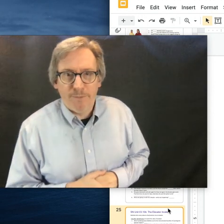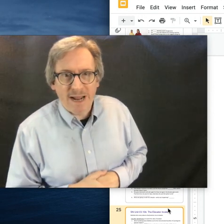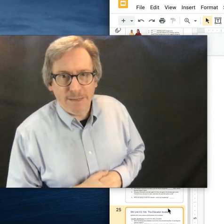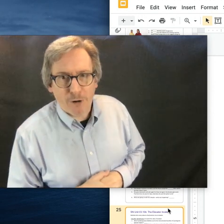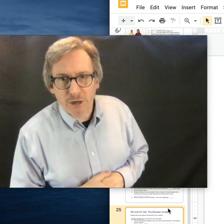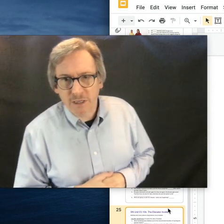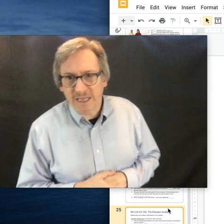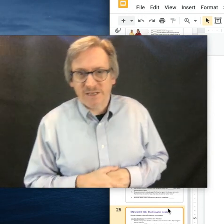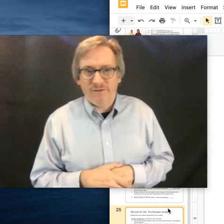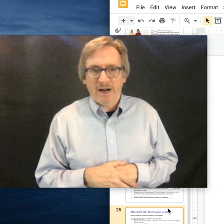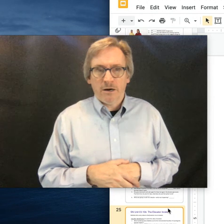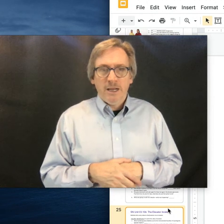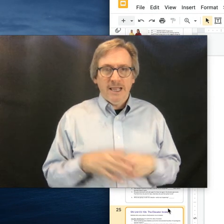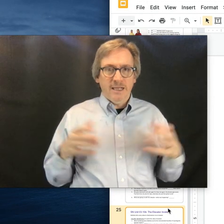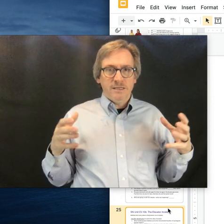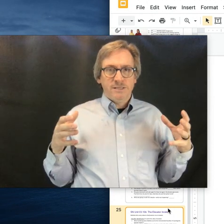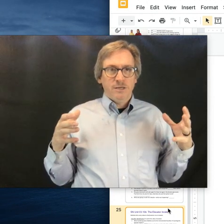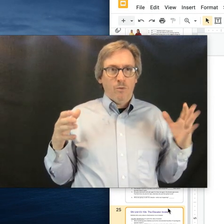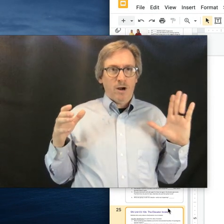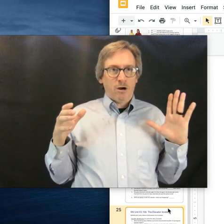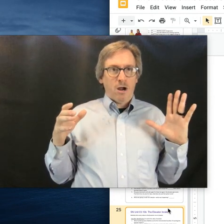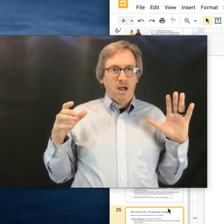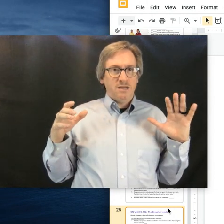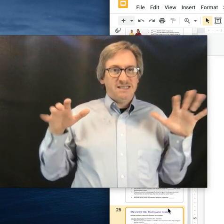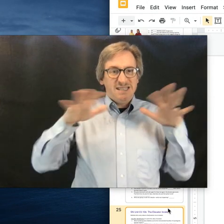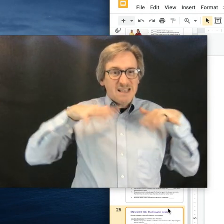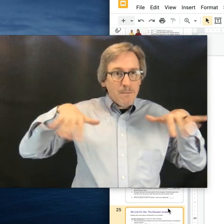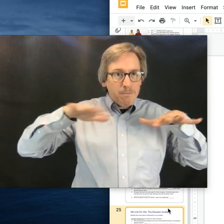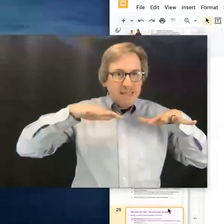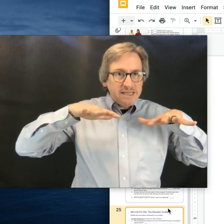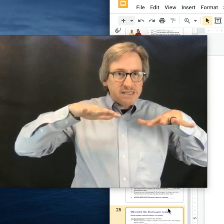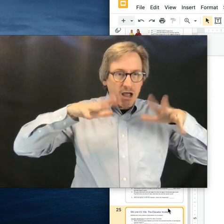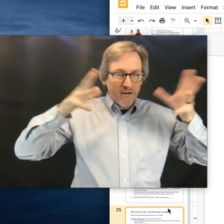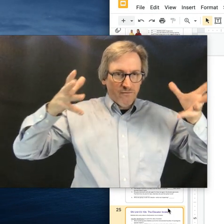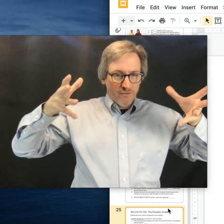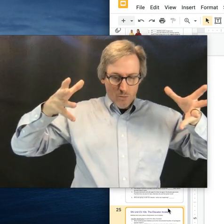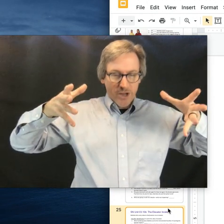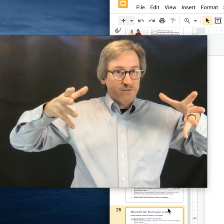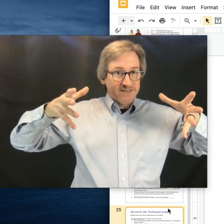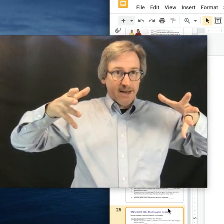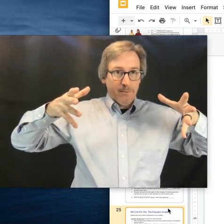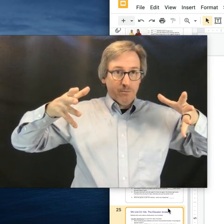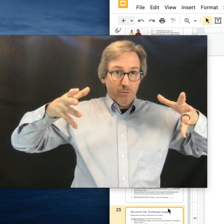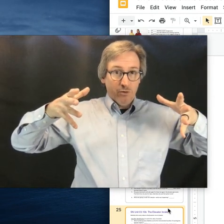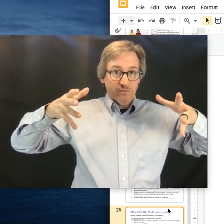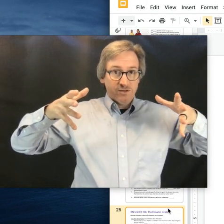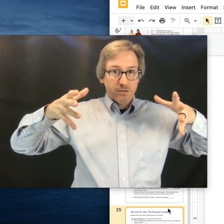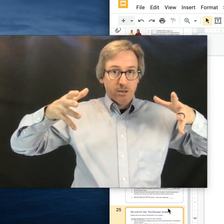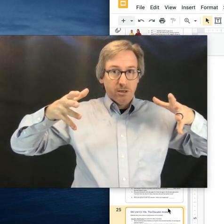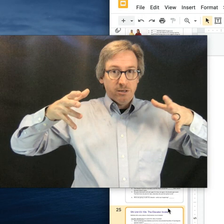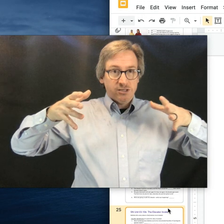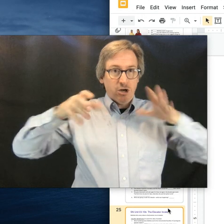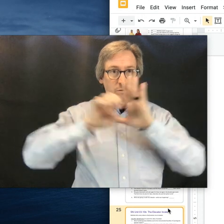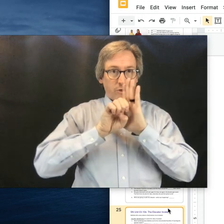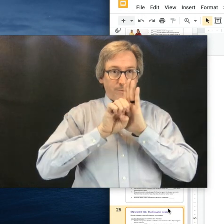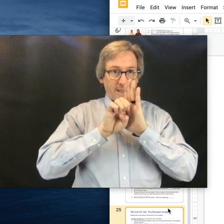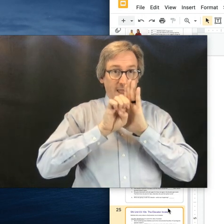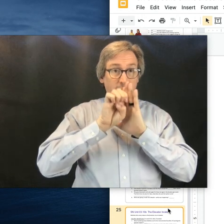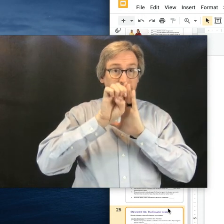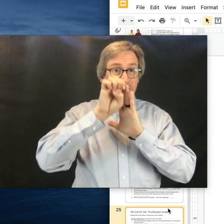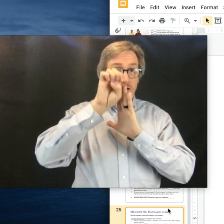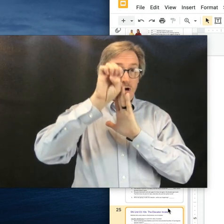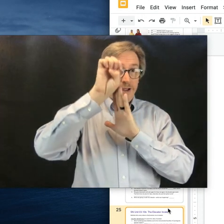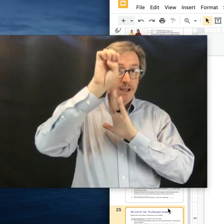The body part classifier is where some piece of what you set up moves. So could